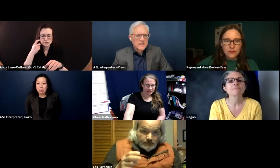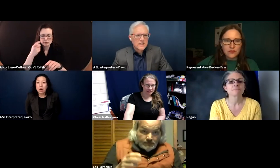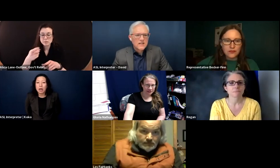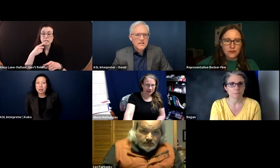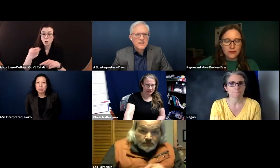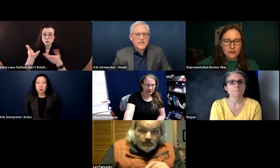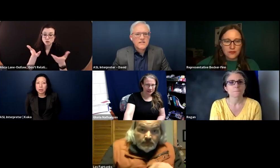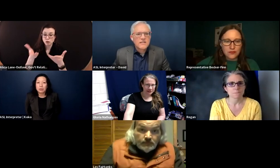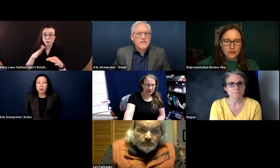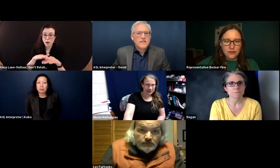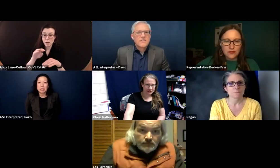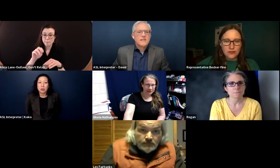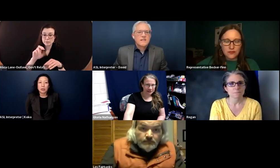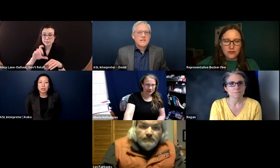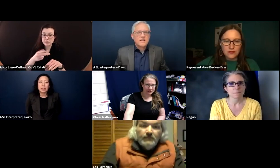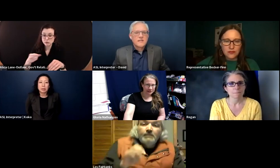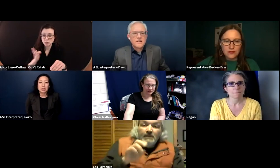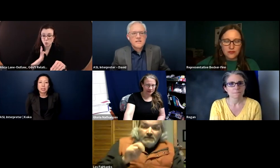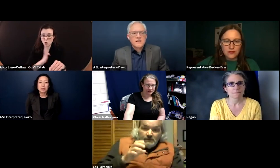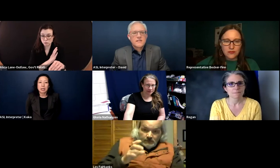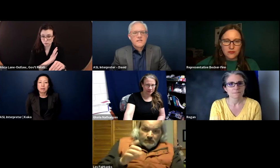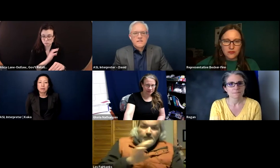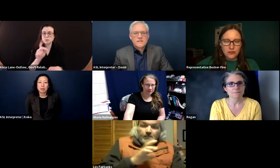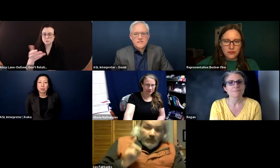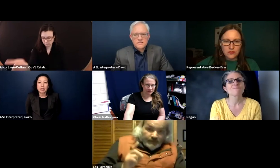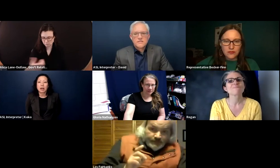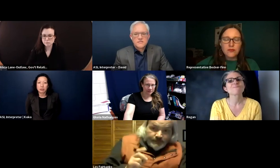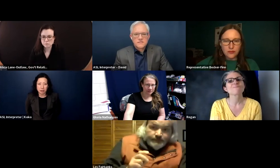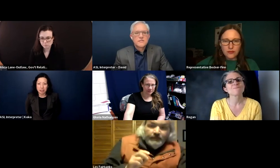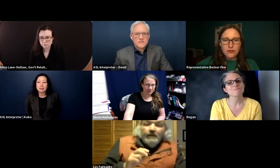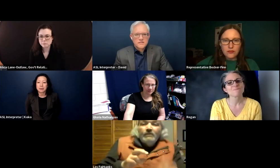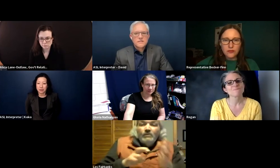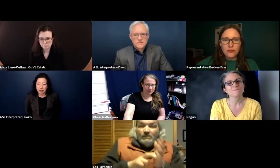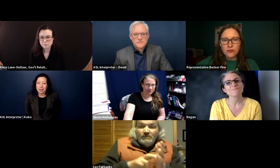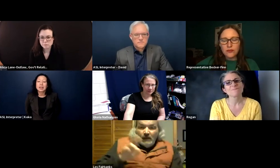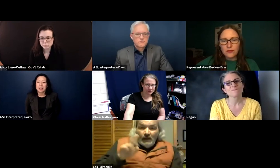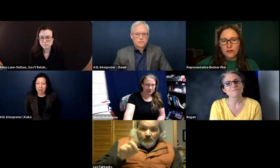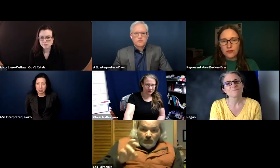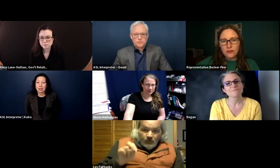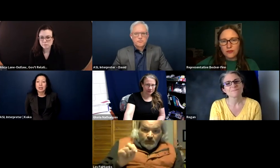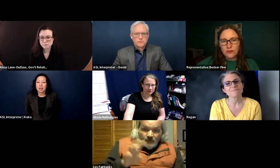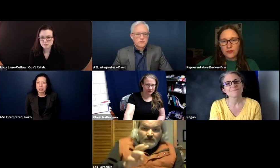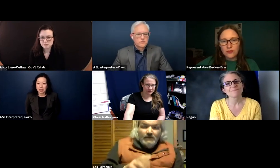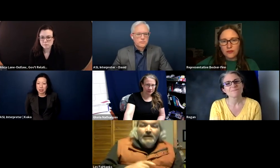I am on the board for the Minnesota Commission for Deaf, Blind, and Hard of Hearing.